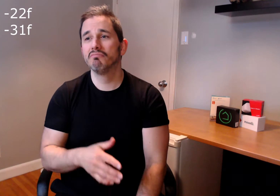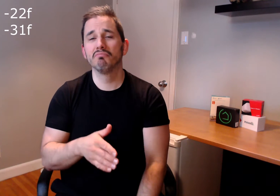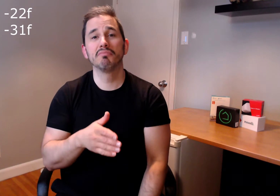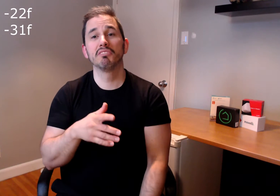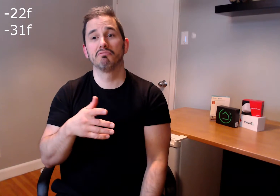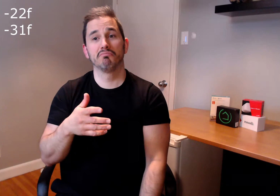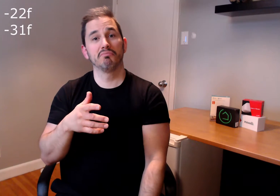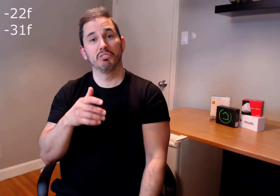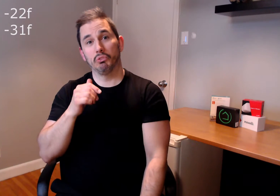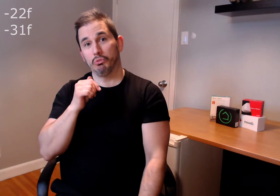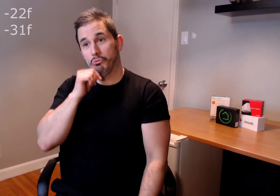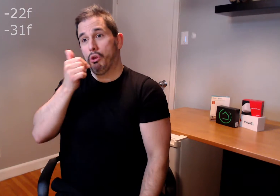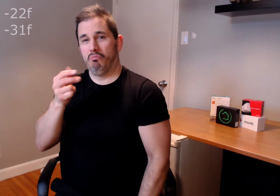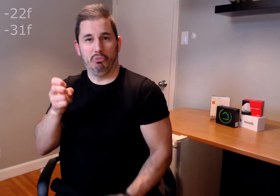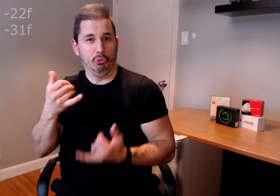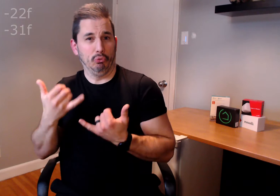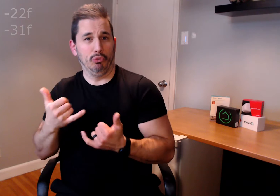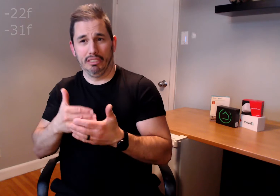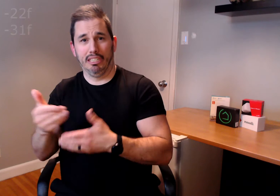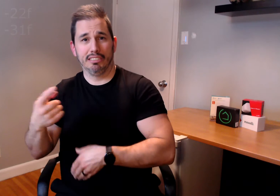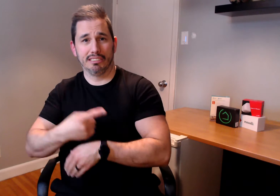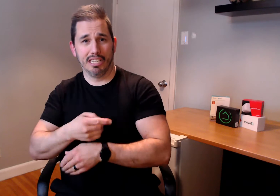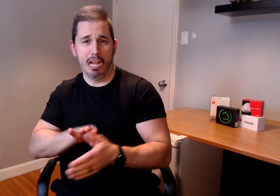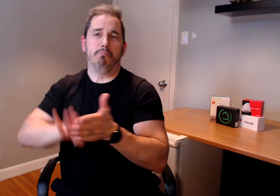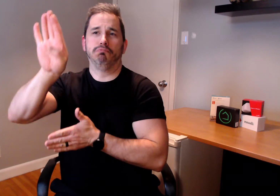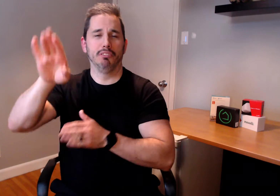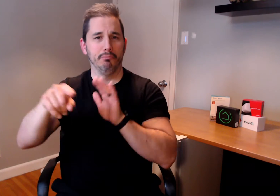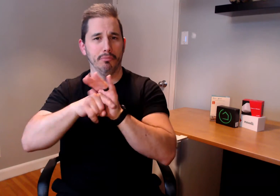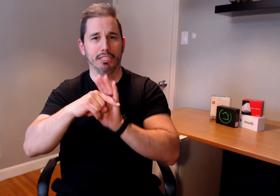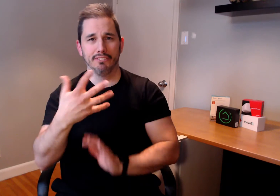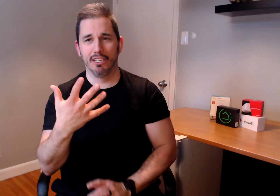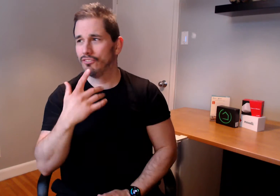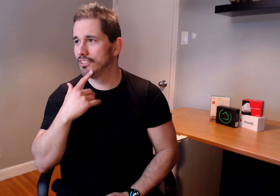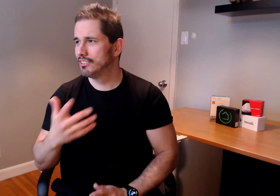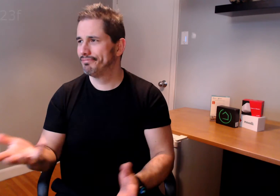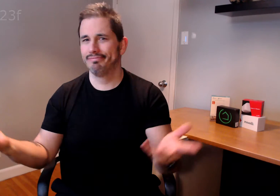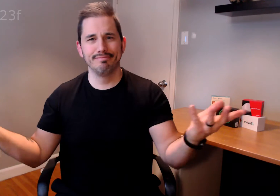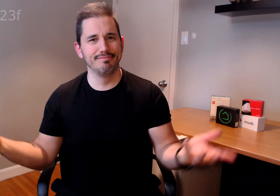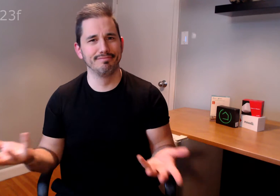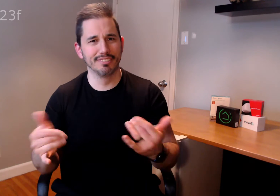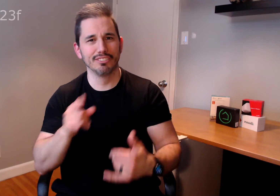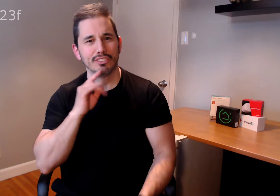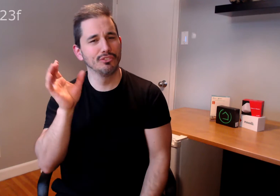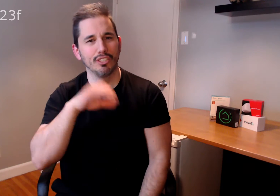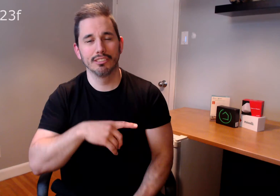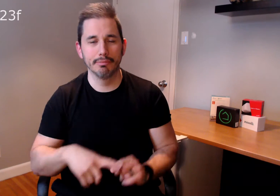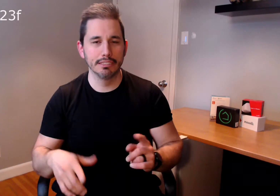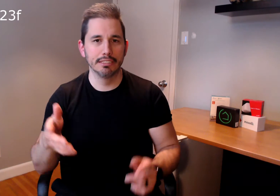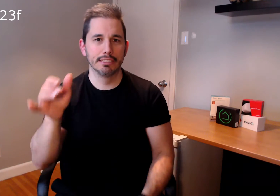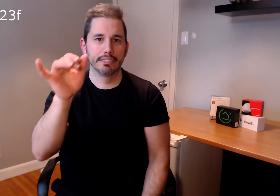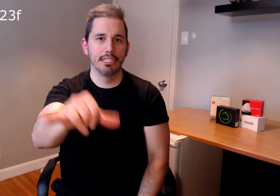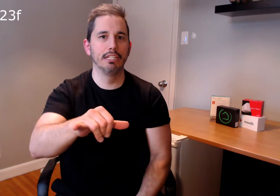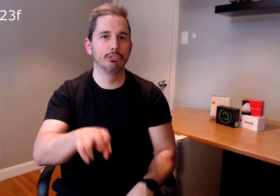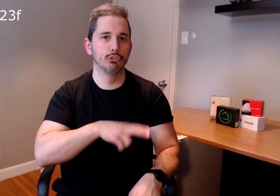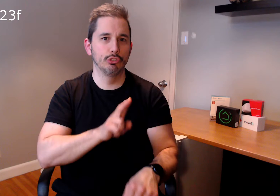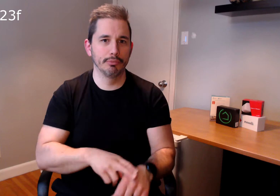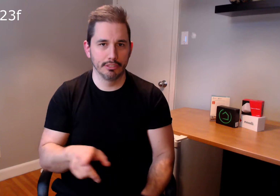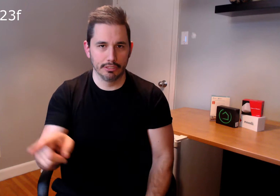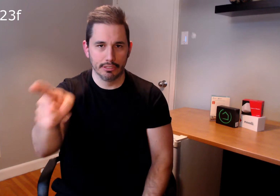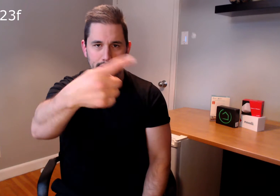35 Celsius. It was frigid out there. And then the next day it went up all the way to only minus 5. That was strange for sure,